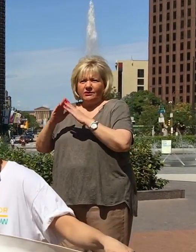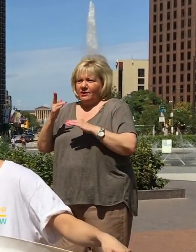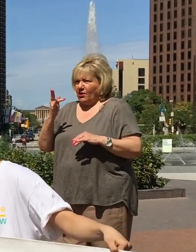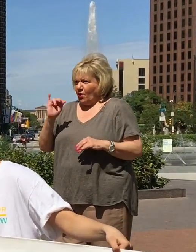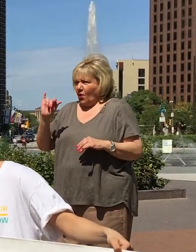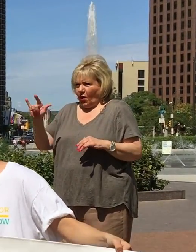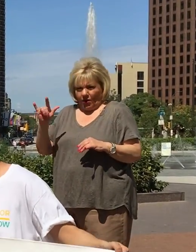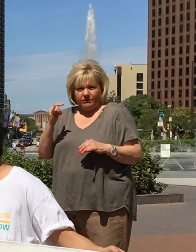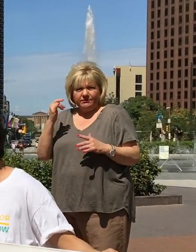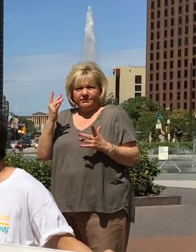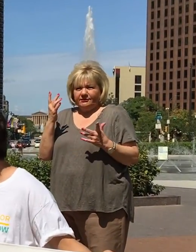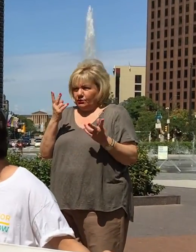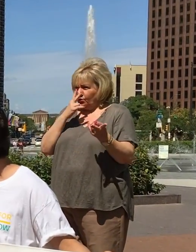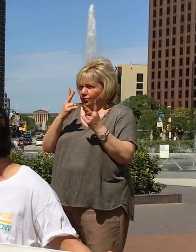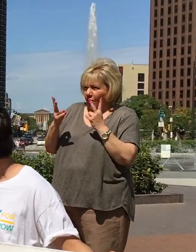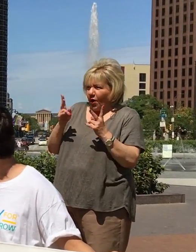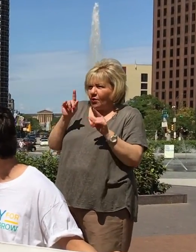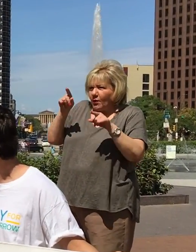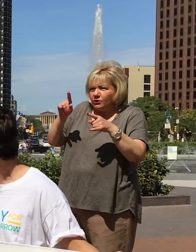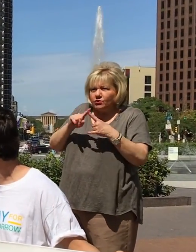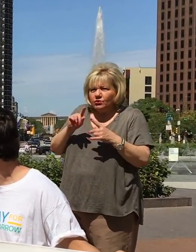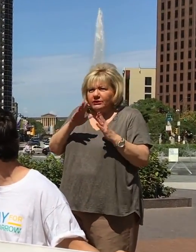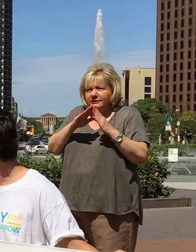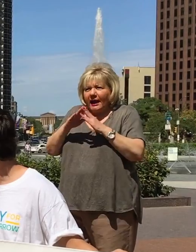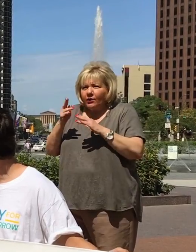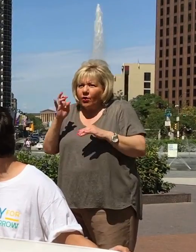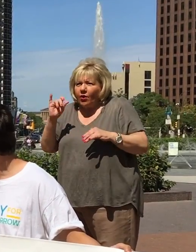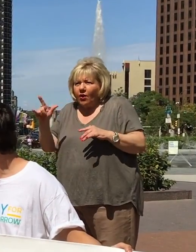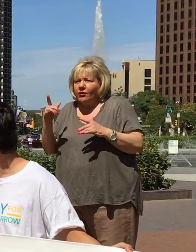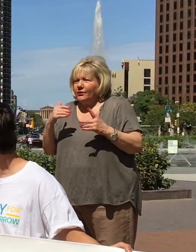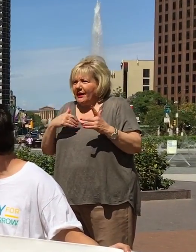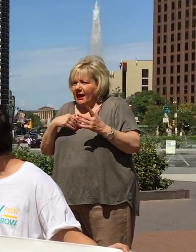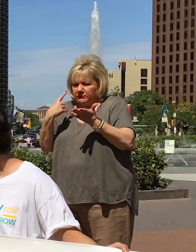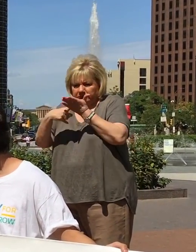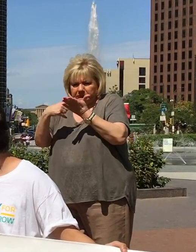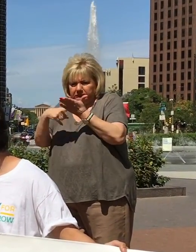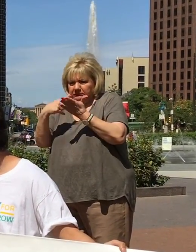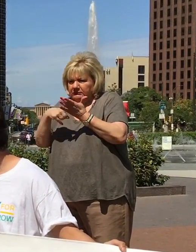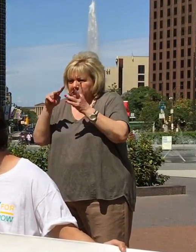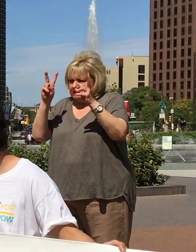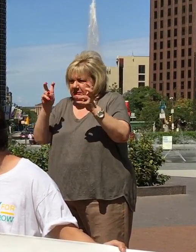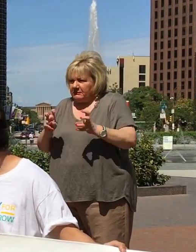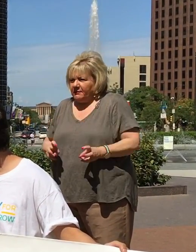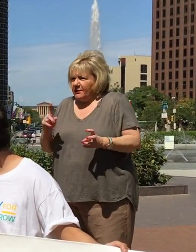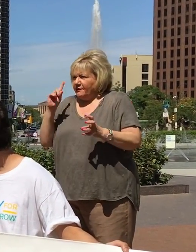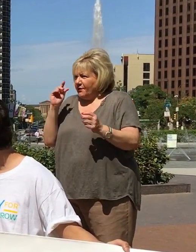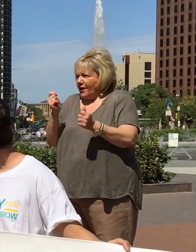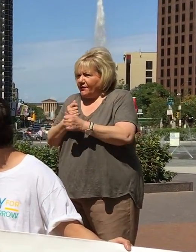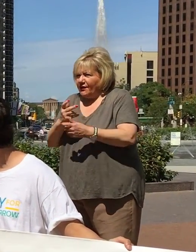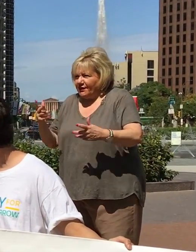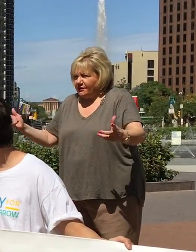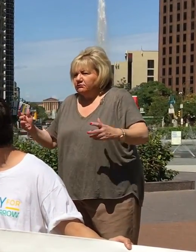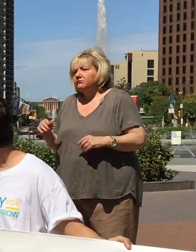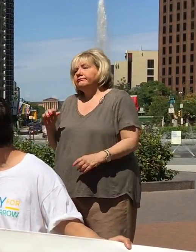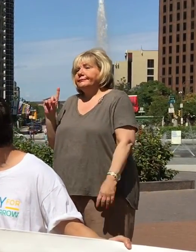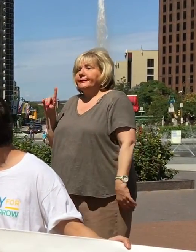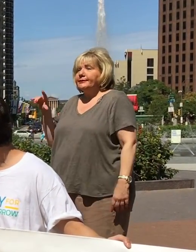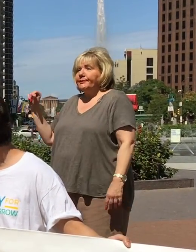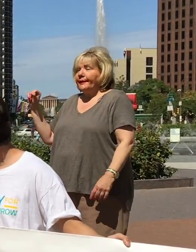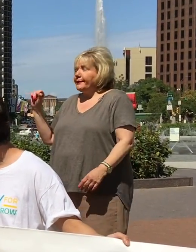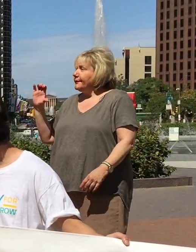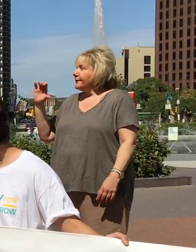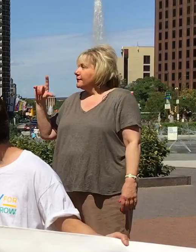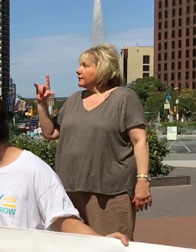anybody heard the town hall, issues came up about everything, but the issue of disability and climate change wasn't